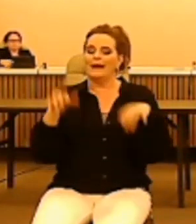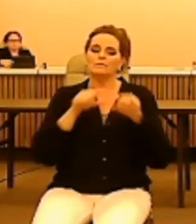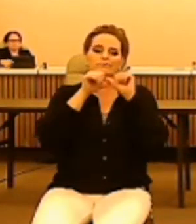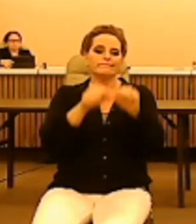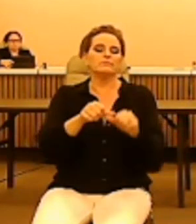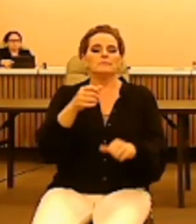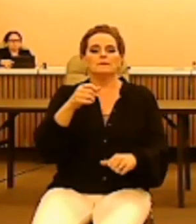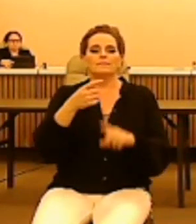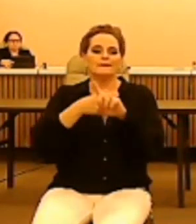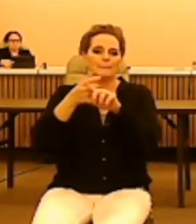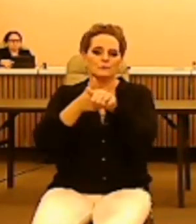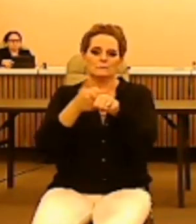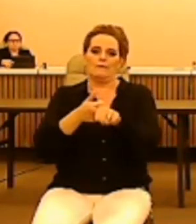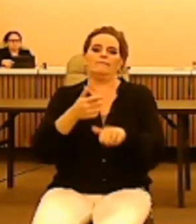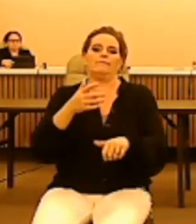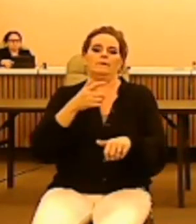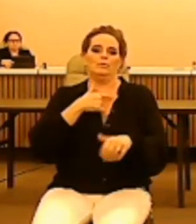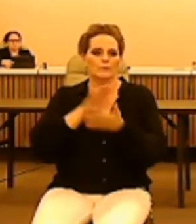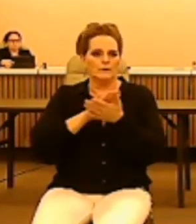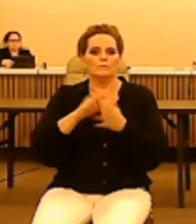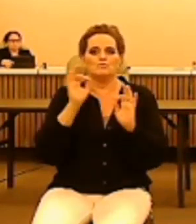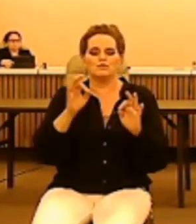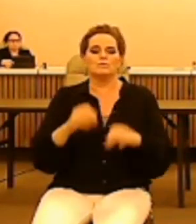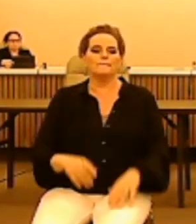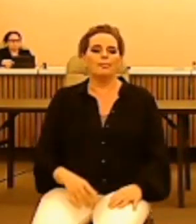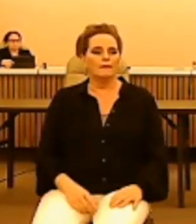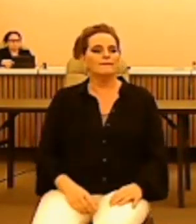temperature extremely well.